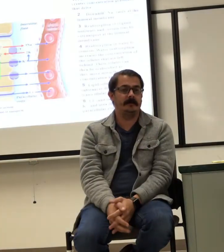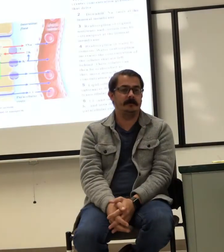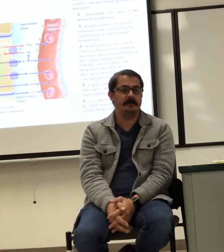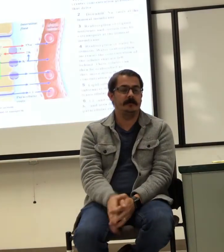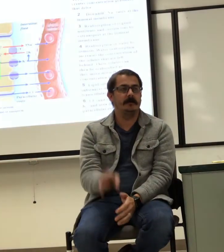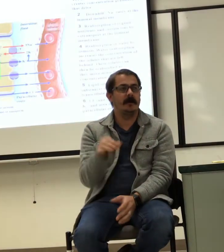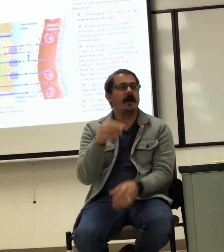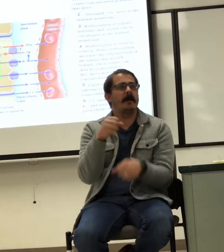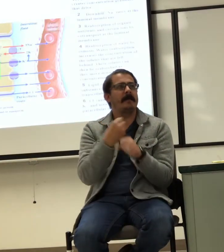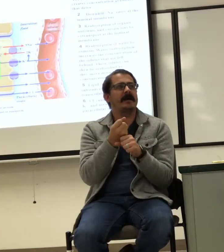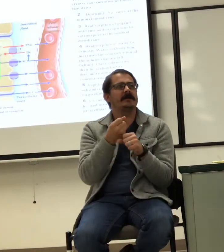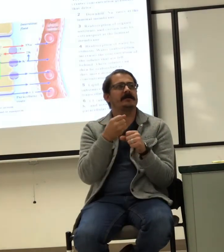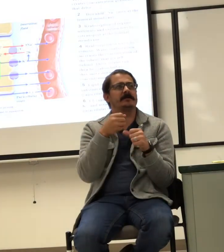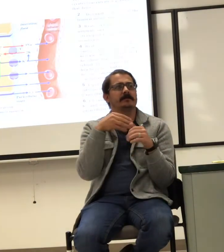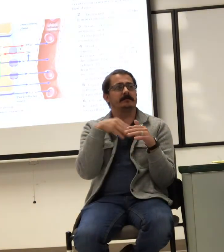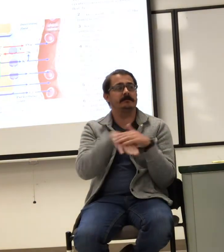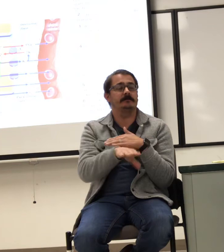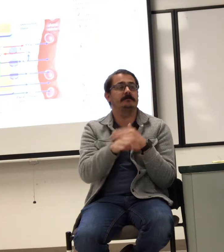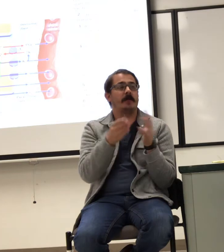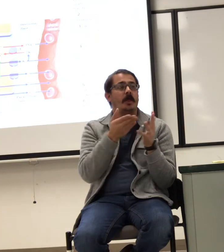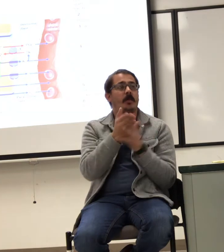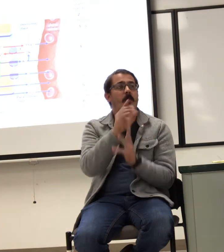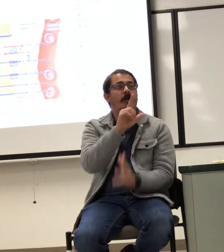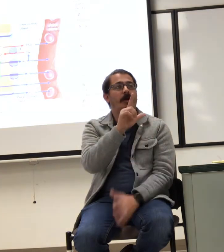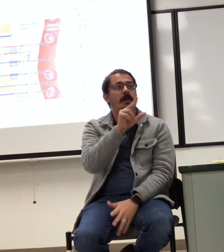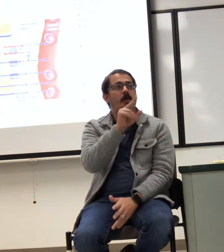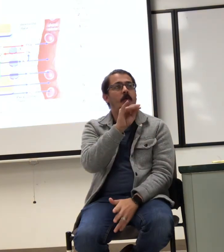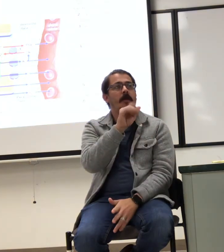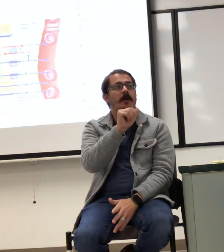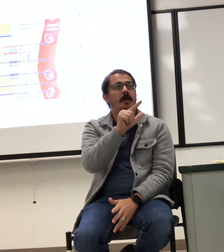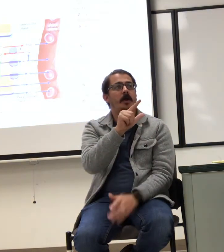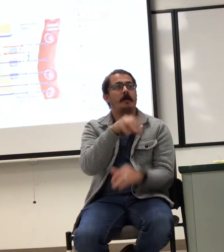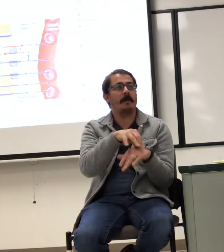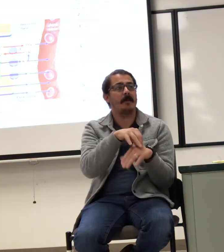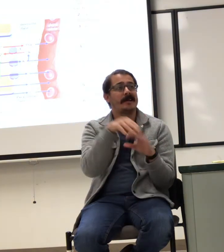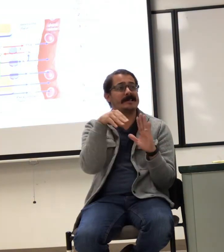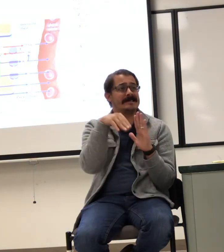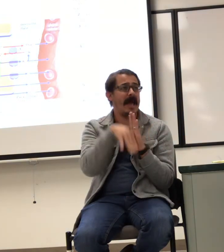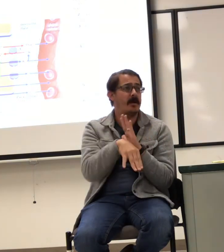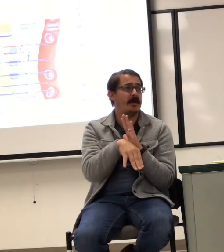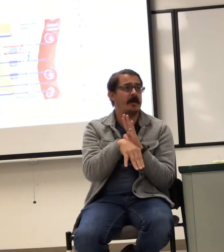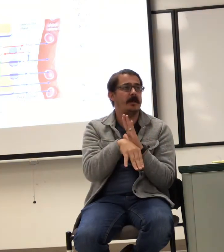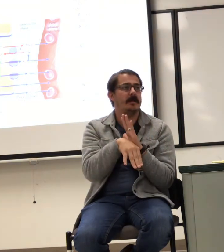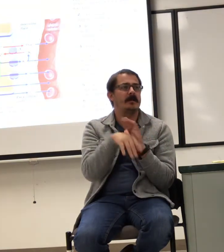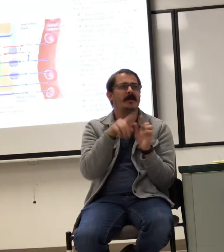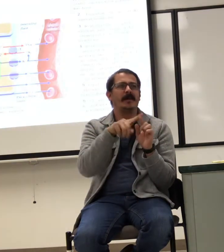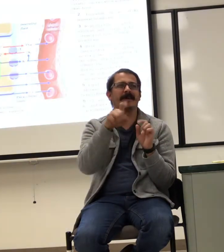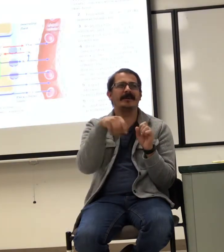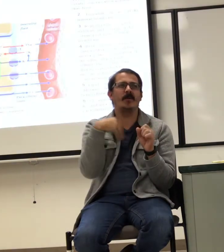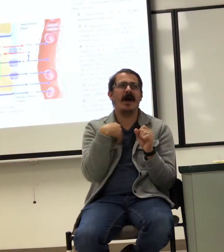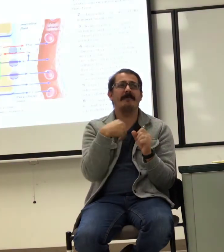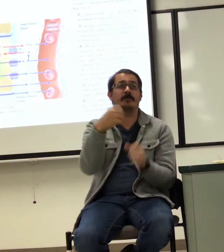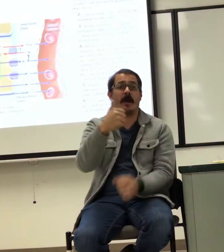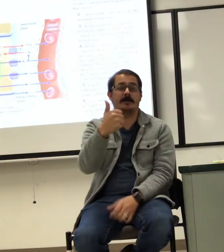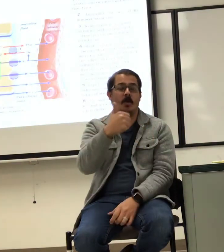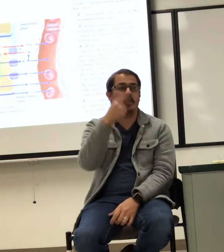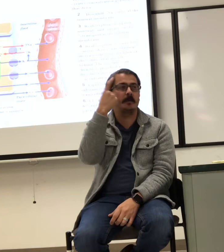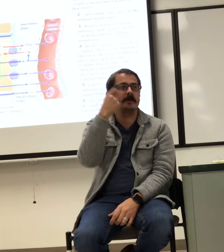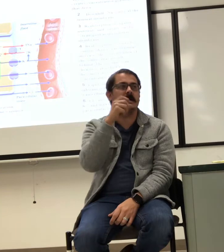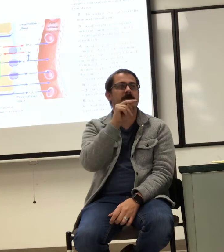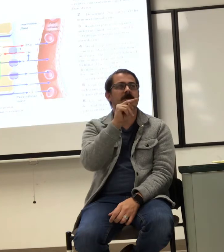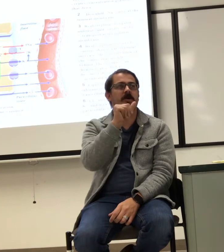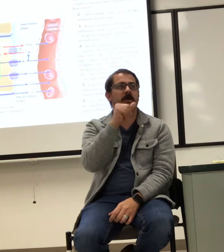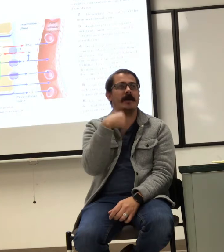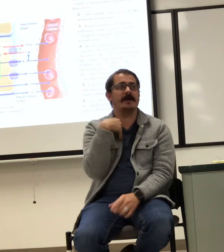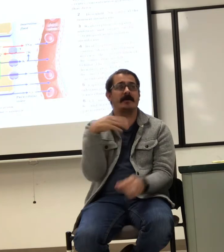the entrance through the luminal membrane downhill. But you got to put in a transporter because sodium is a positive, carries a